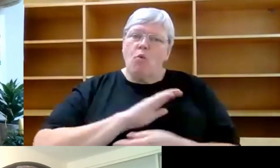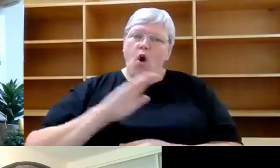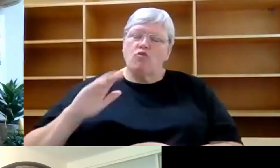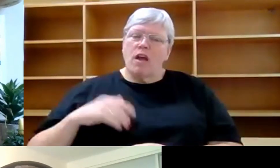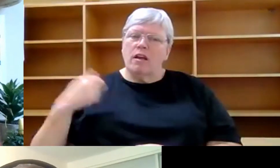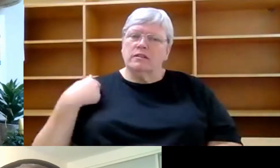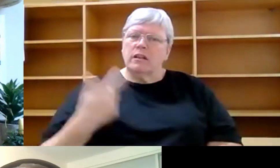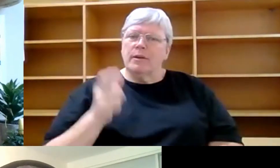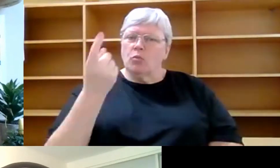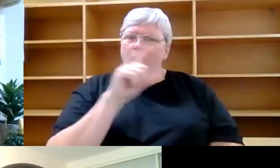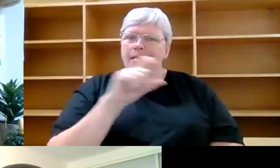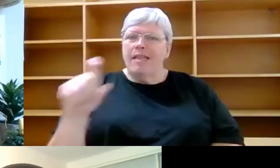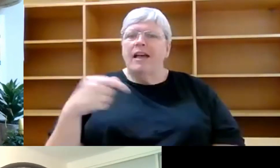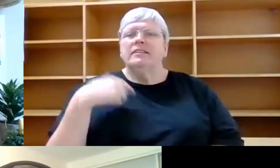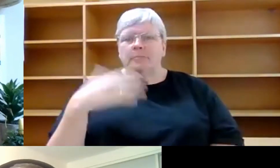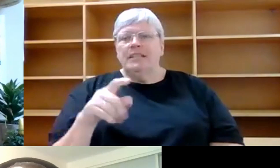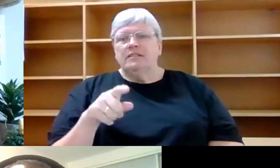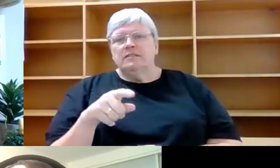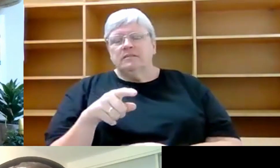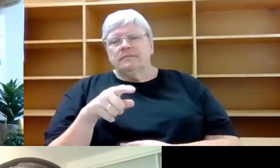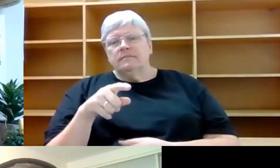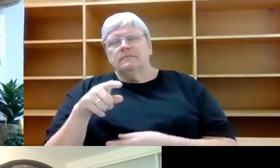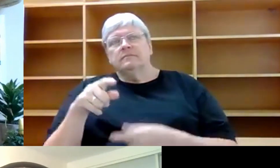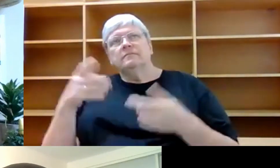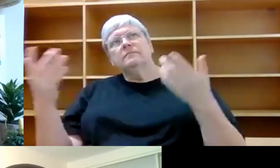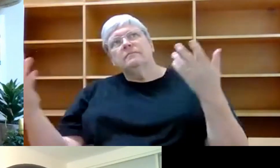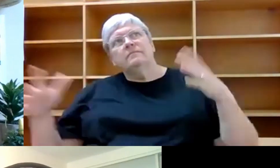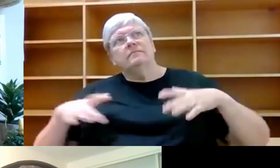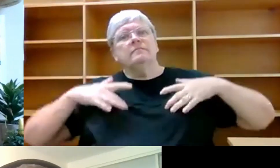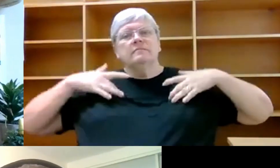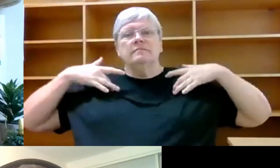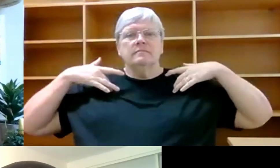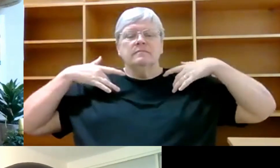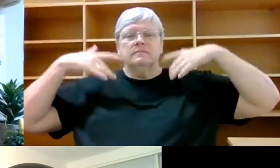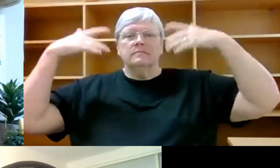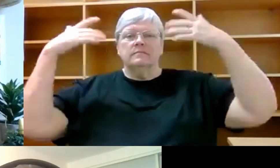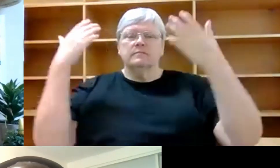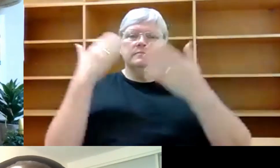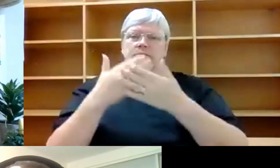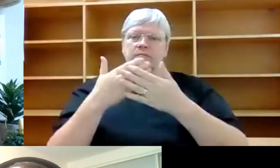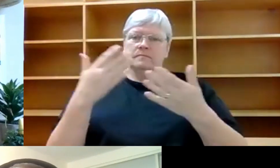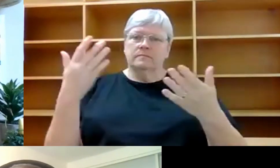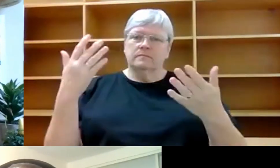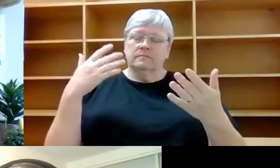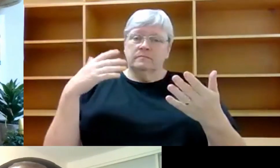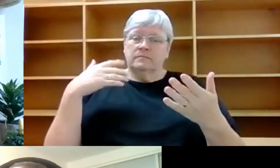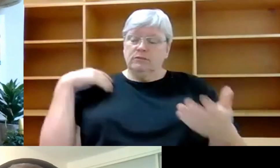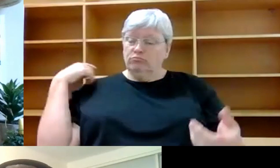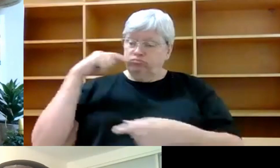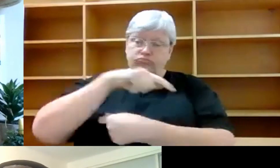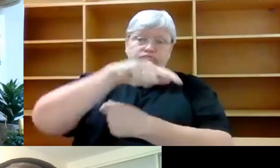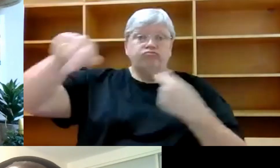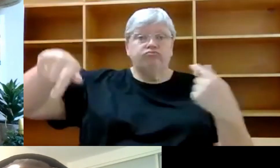line. Yeah, you have. Summary there. Well, I feel, Sarah, that I've come full circle